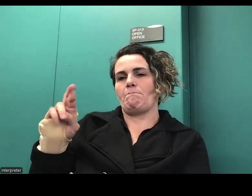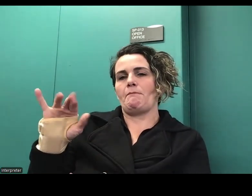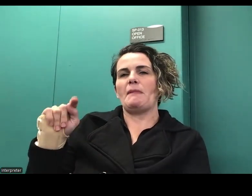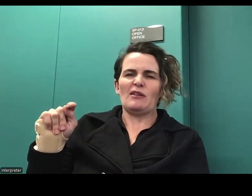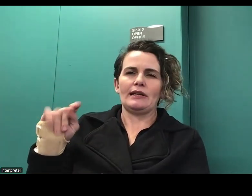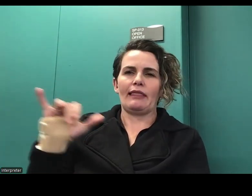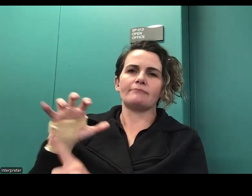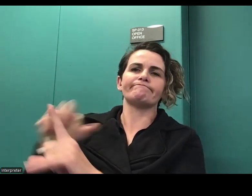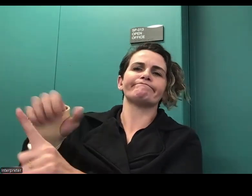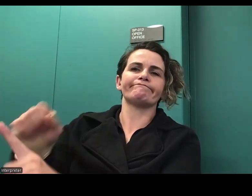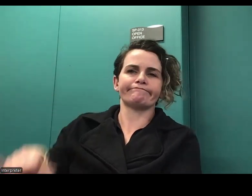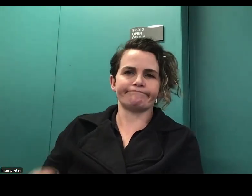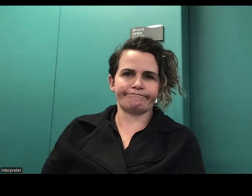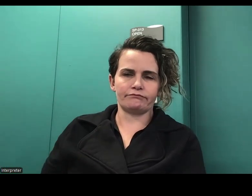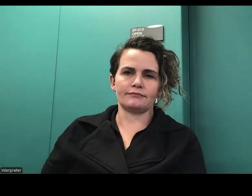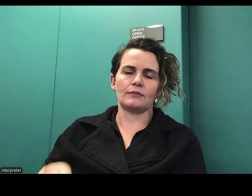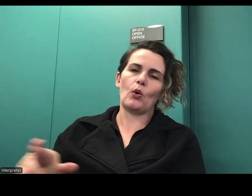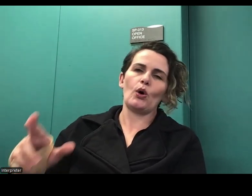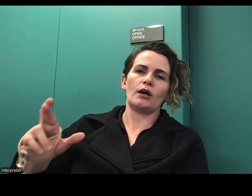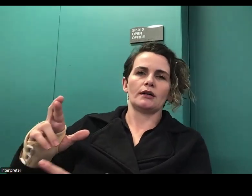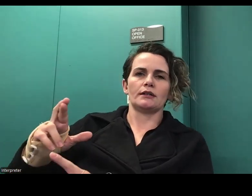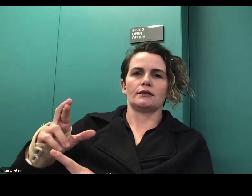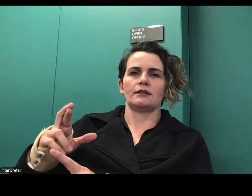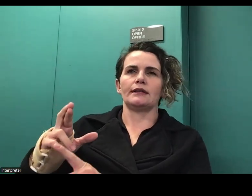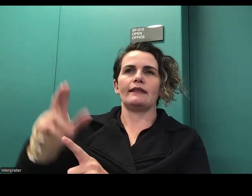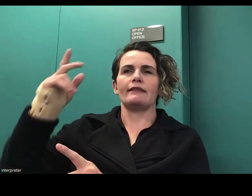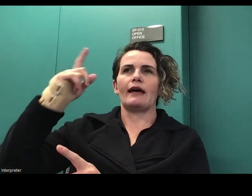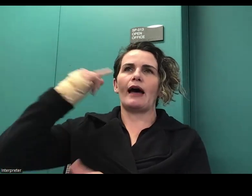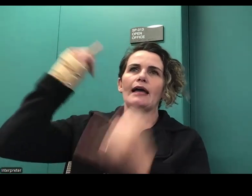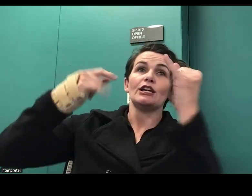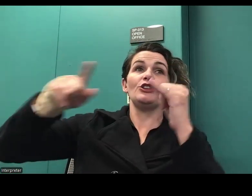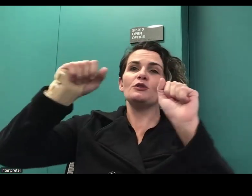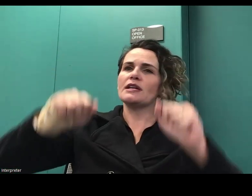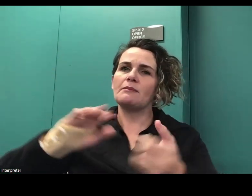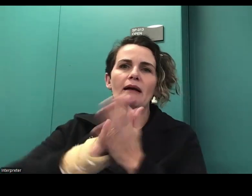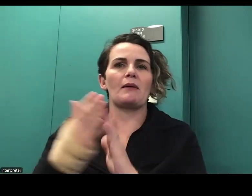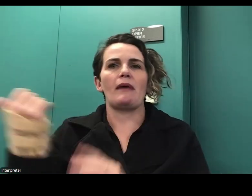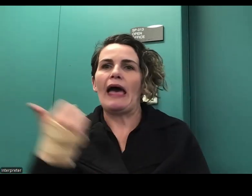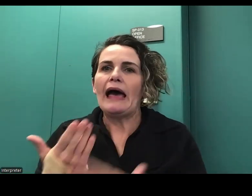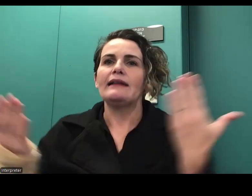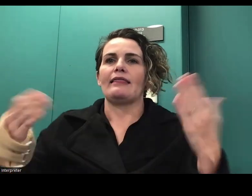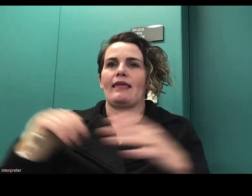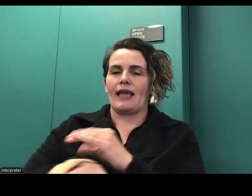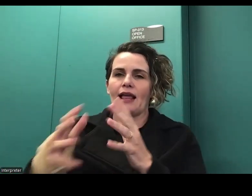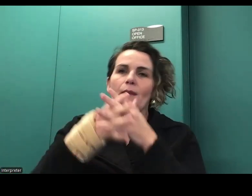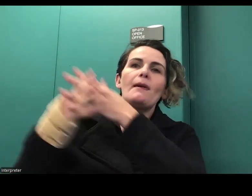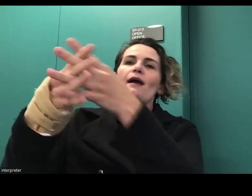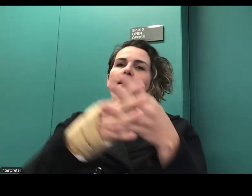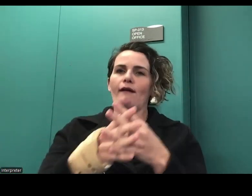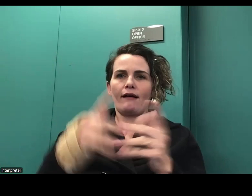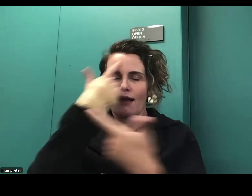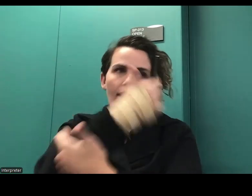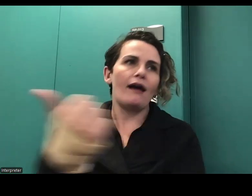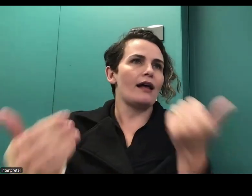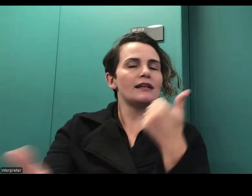that it's that philosophy that you can be anything in America. You pull yourself up by your bootstraps. No